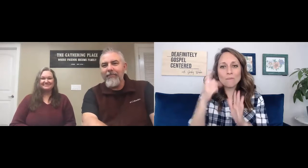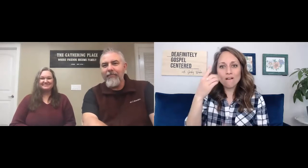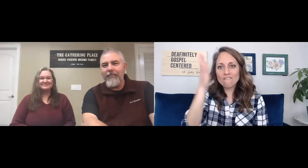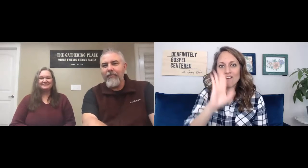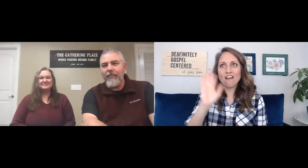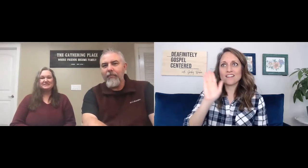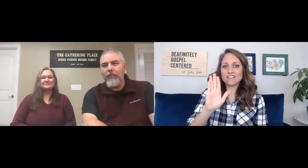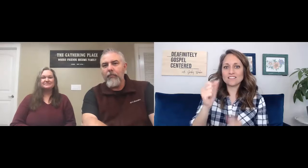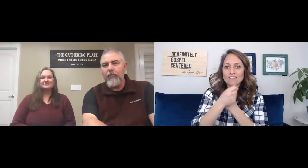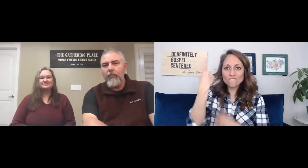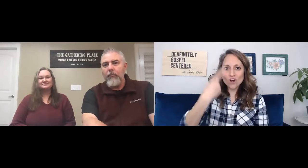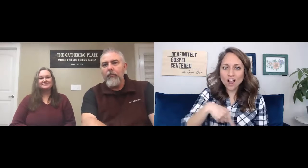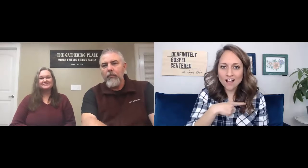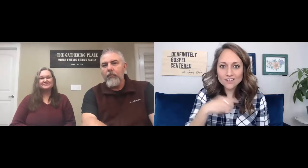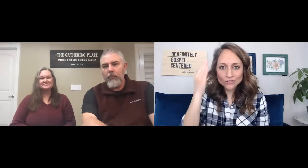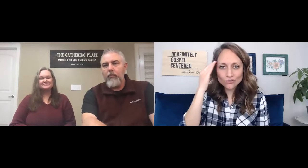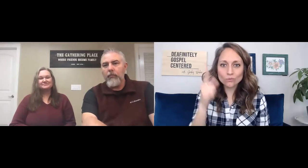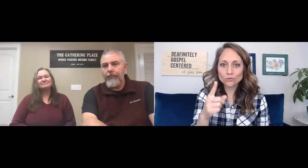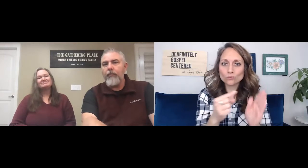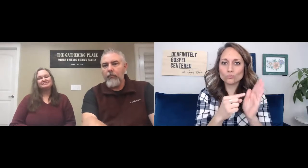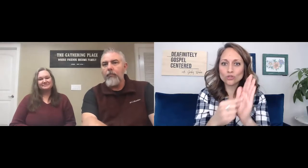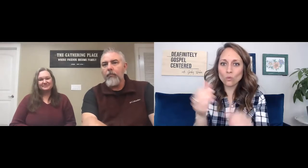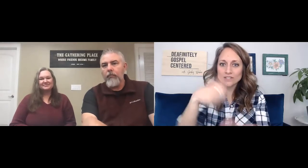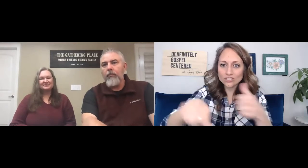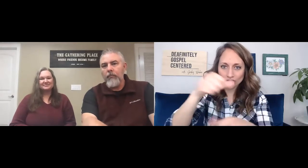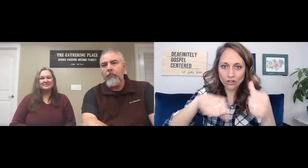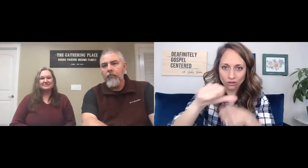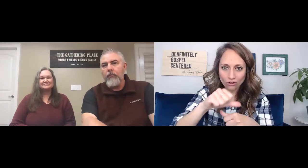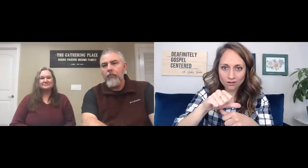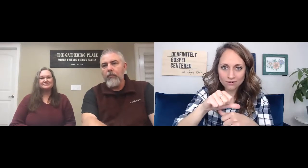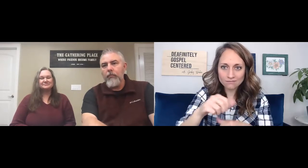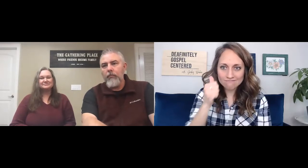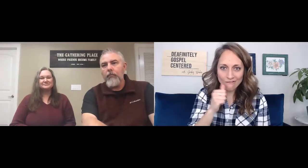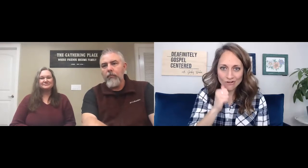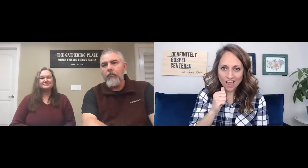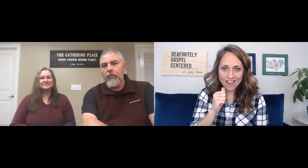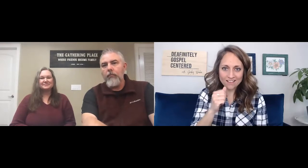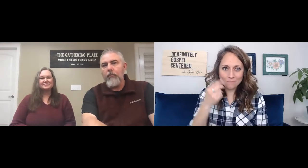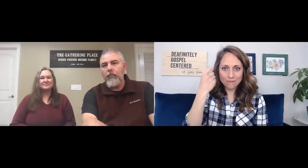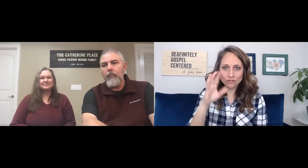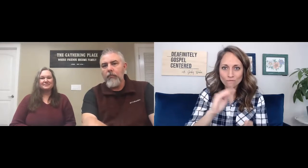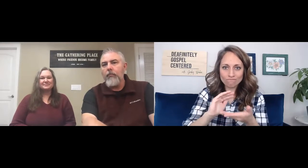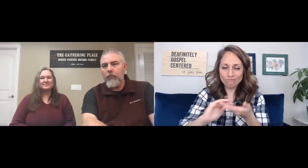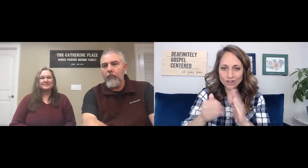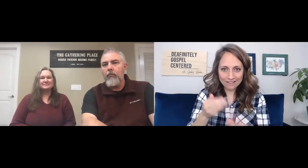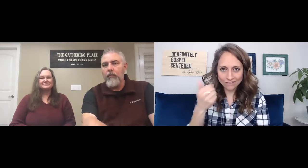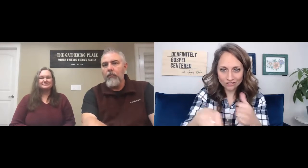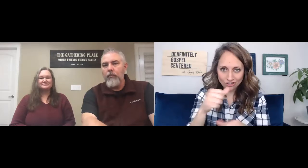amazing example of God's love for us to show that love to each other every day because you